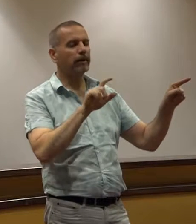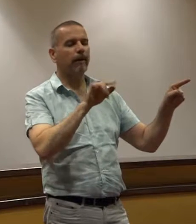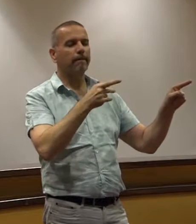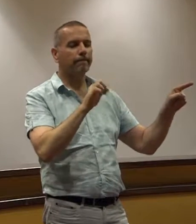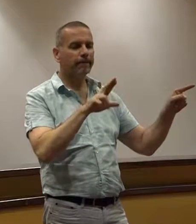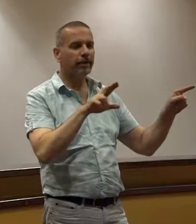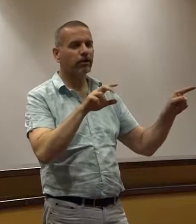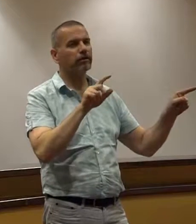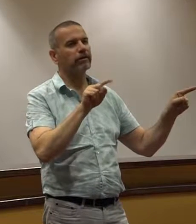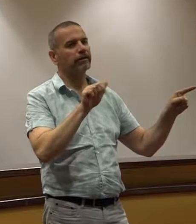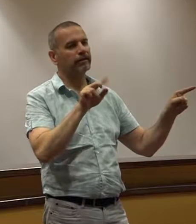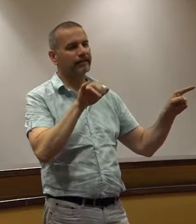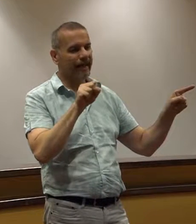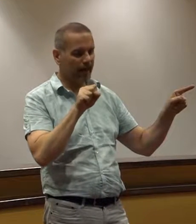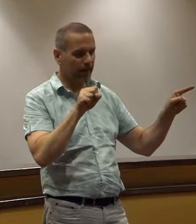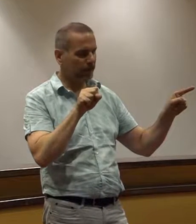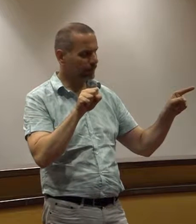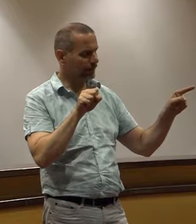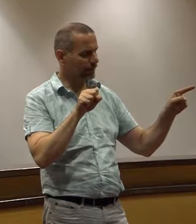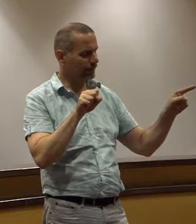from